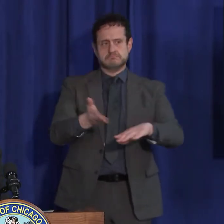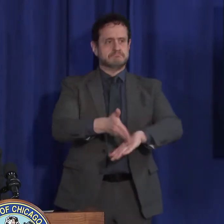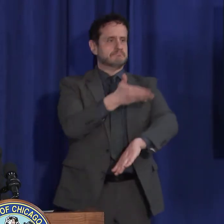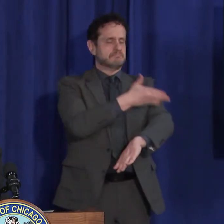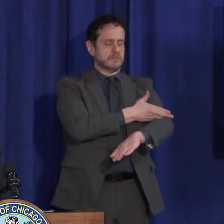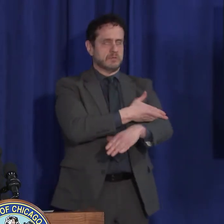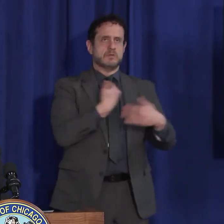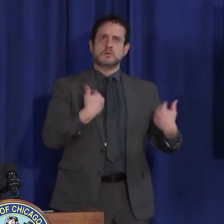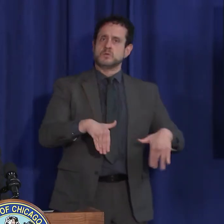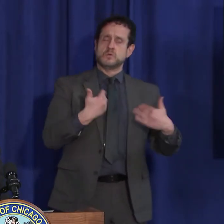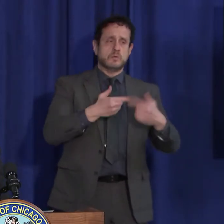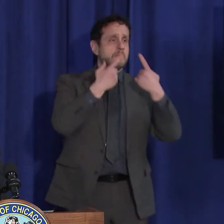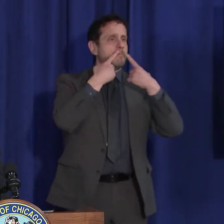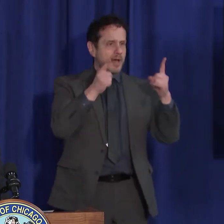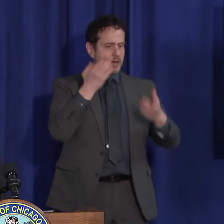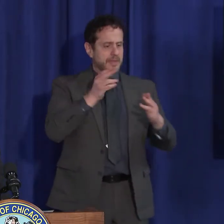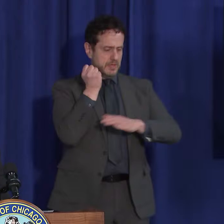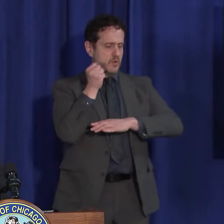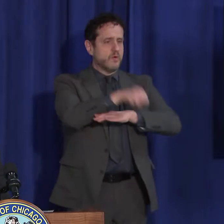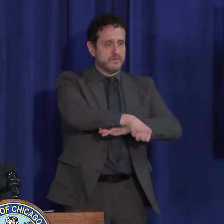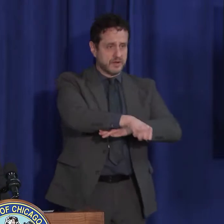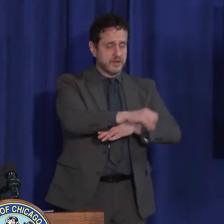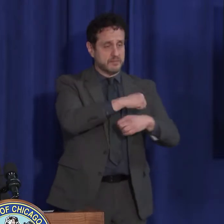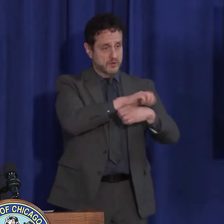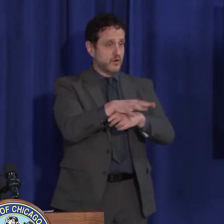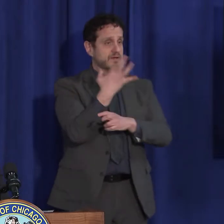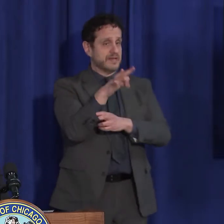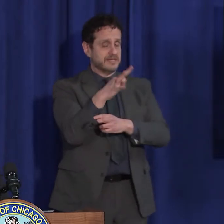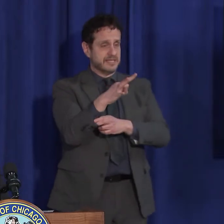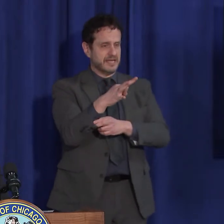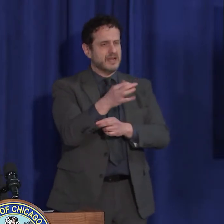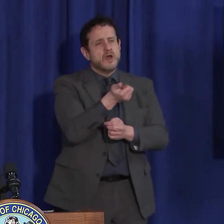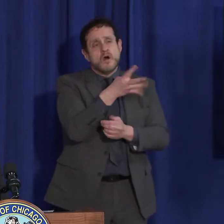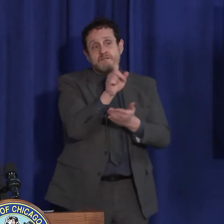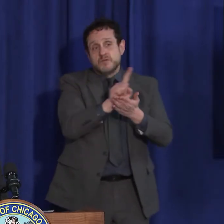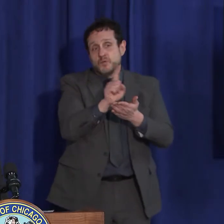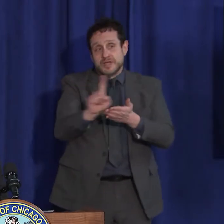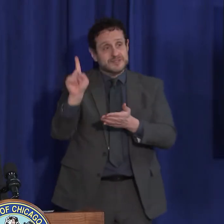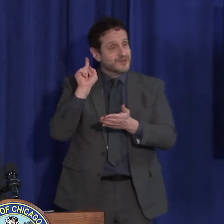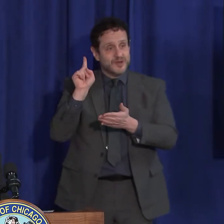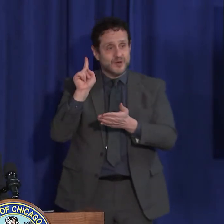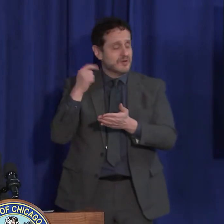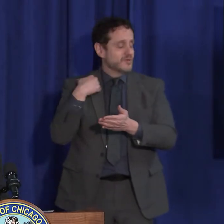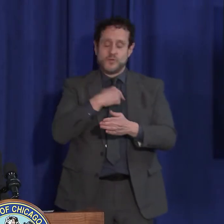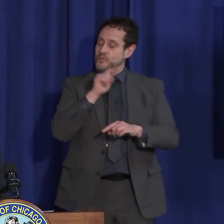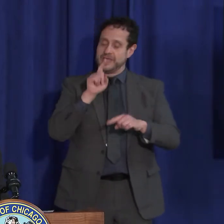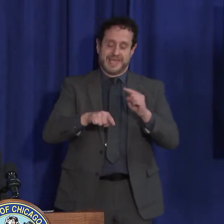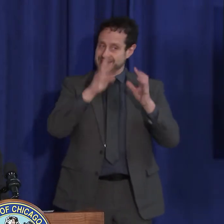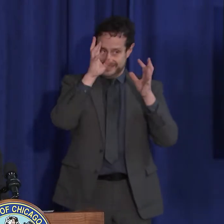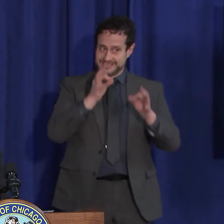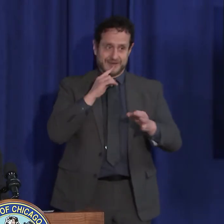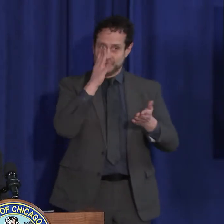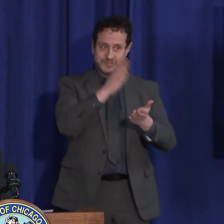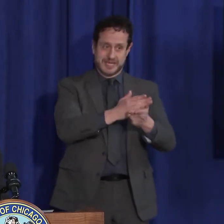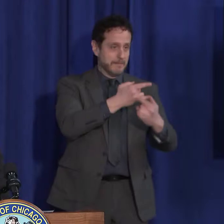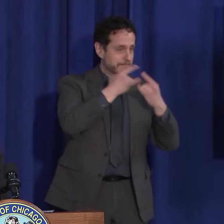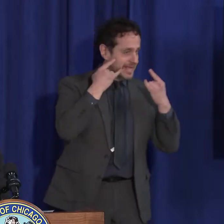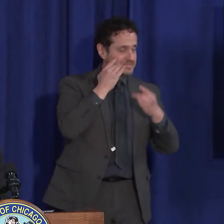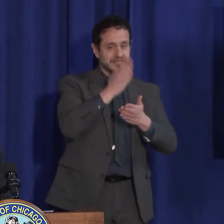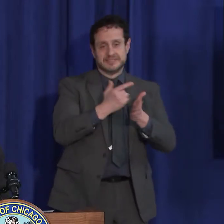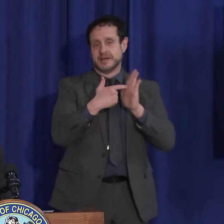overcome COVID-19. We would not have been in a position even a few weeks ago to be making this kind of announcement